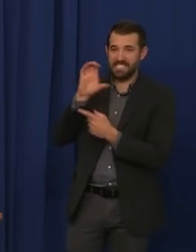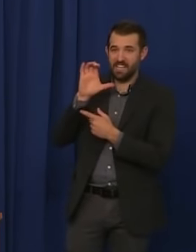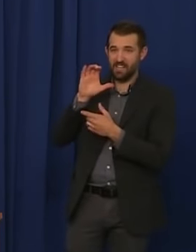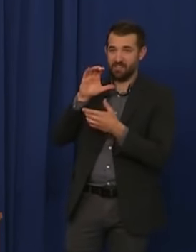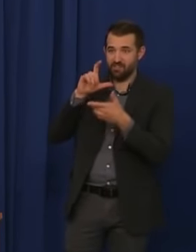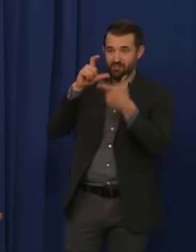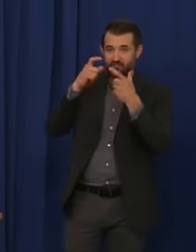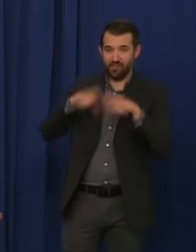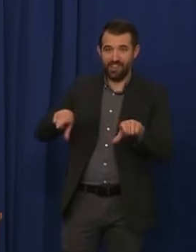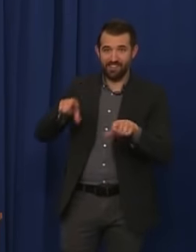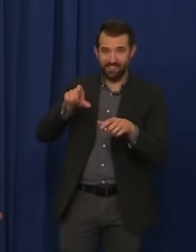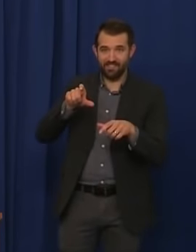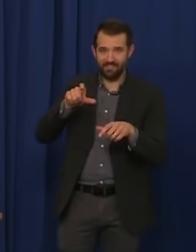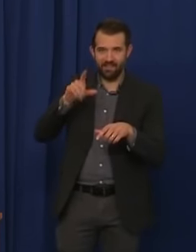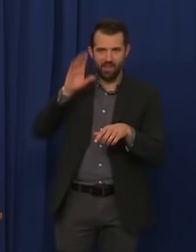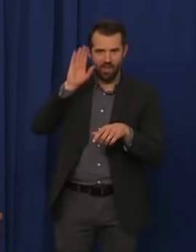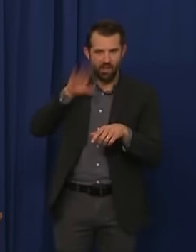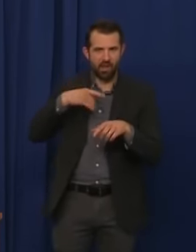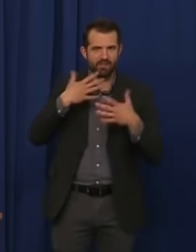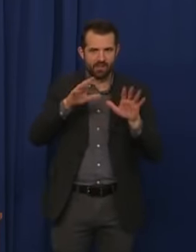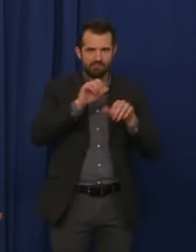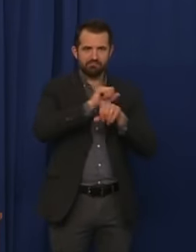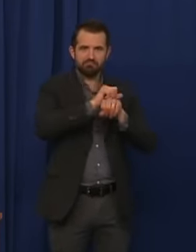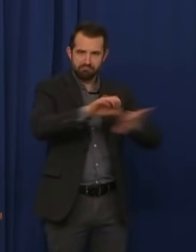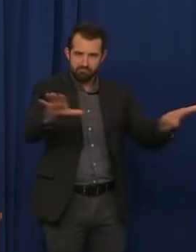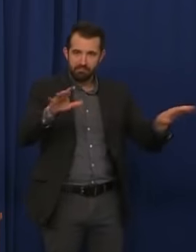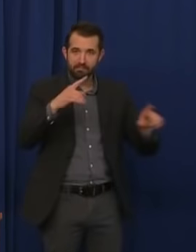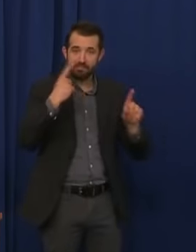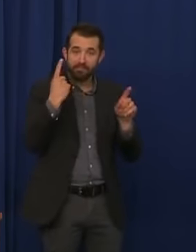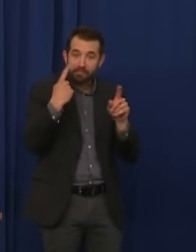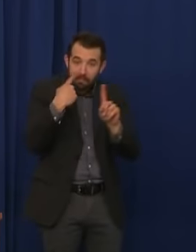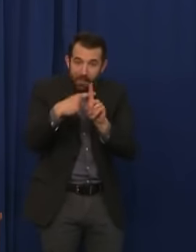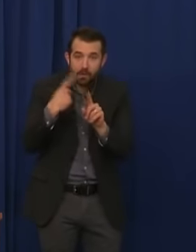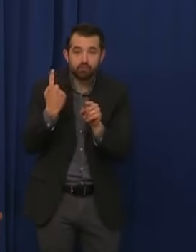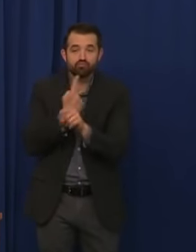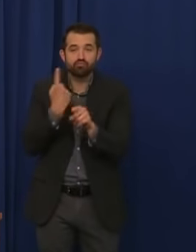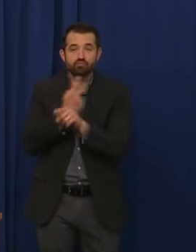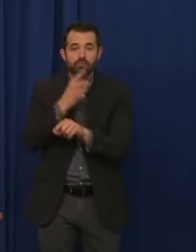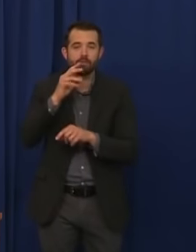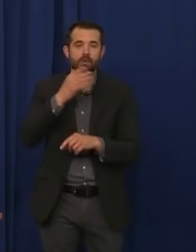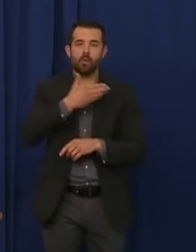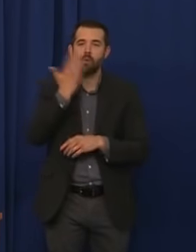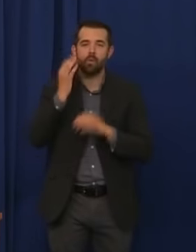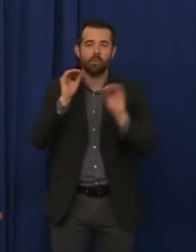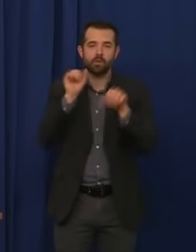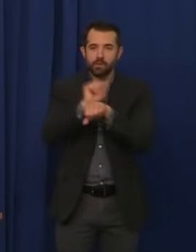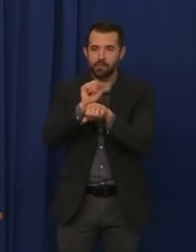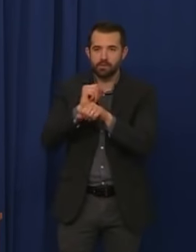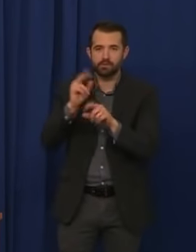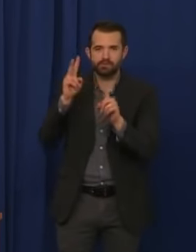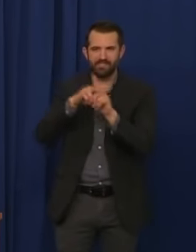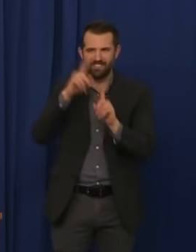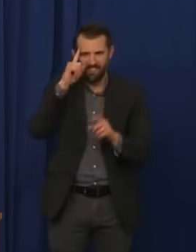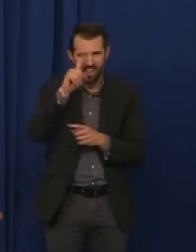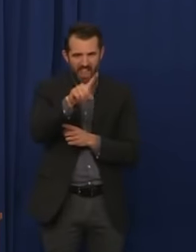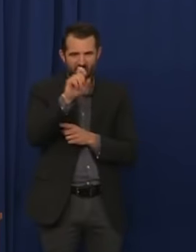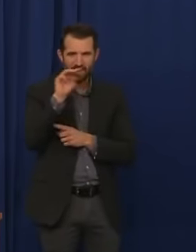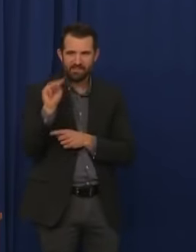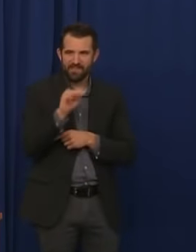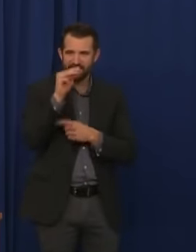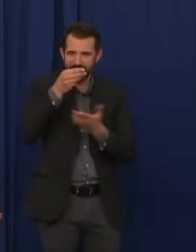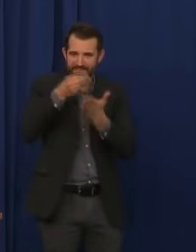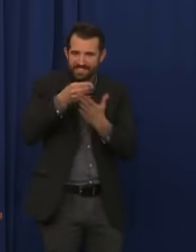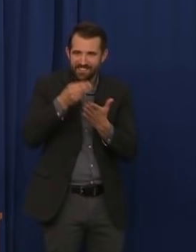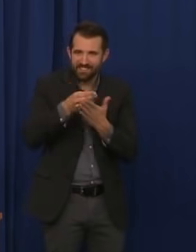door, and the normal unemployment claims are going out the door, something like $100 million worth, I think. And the